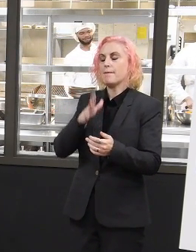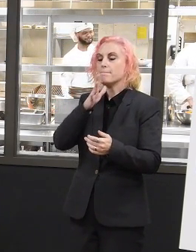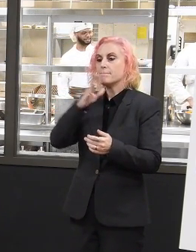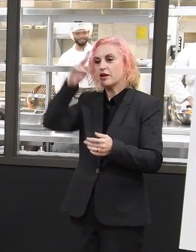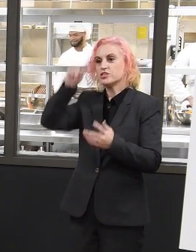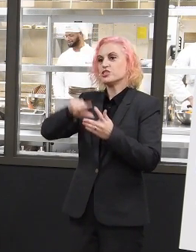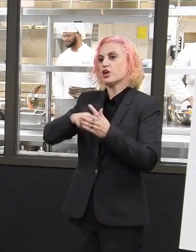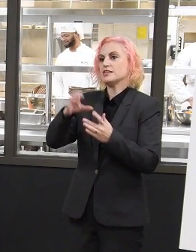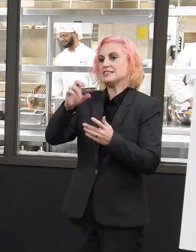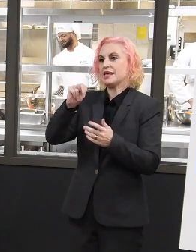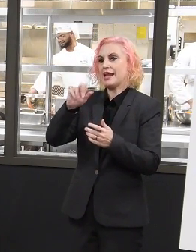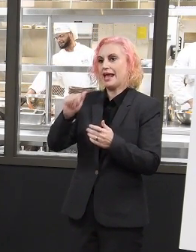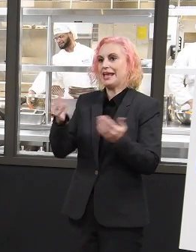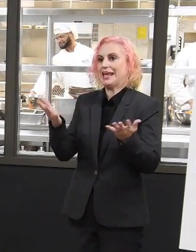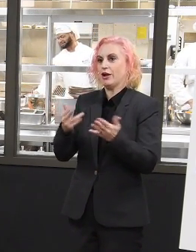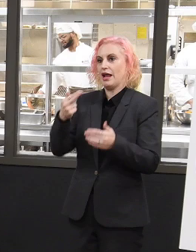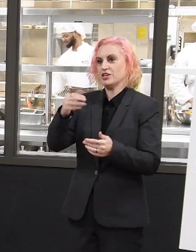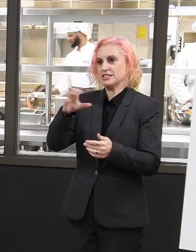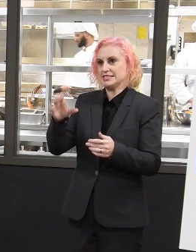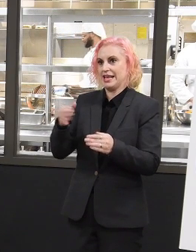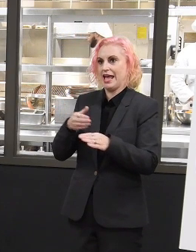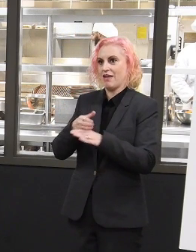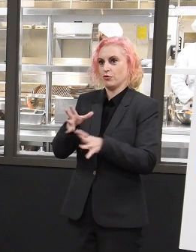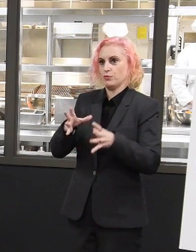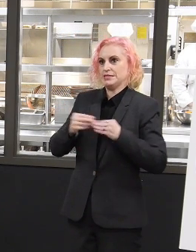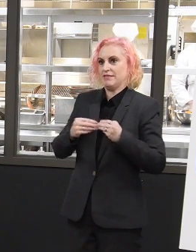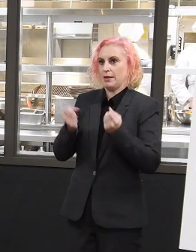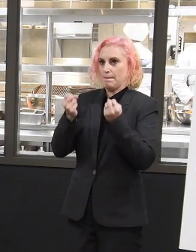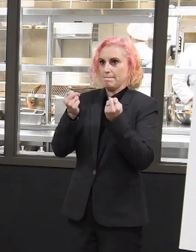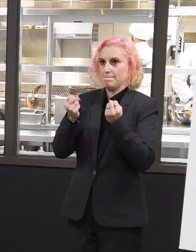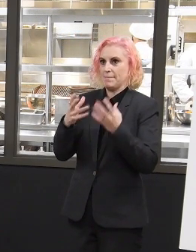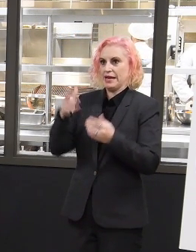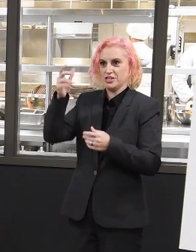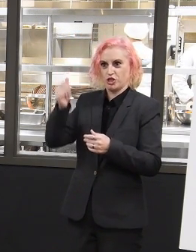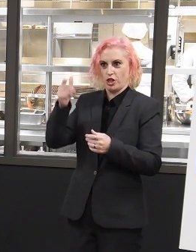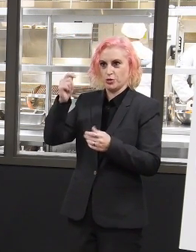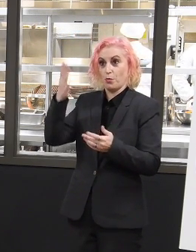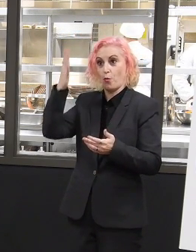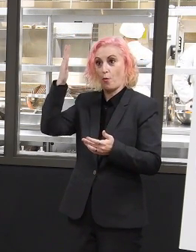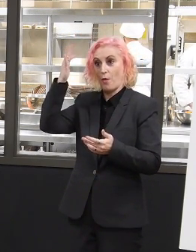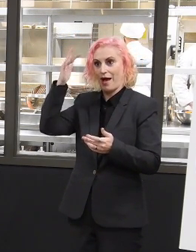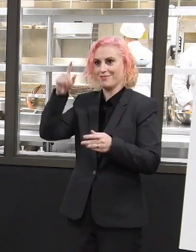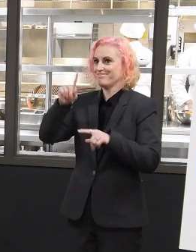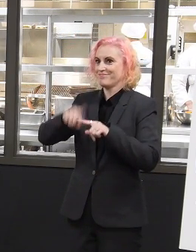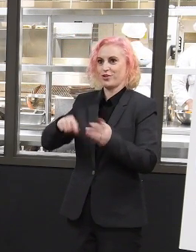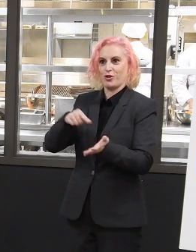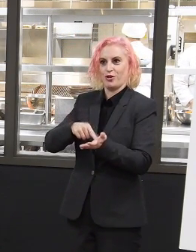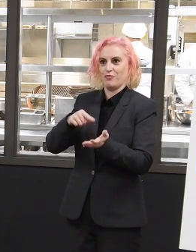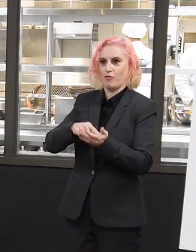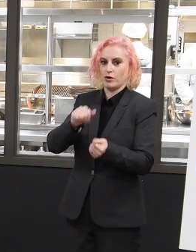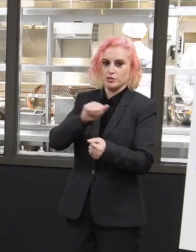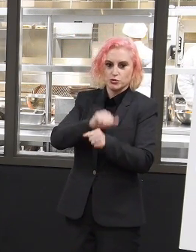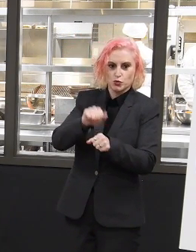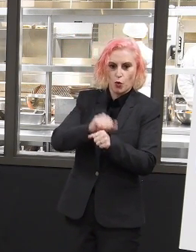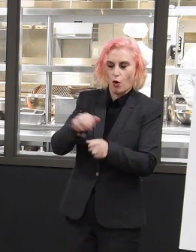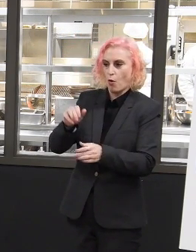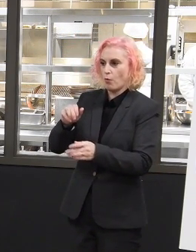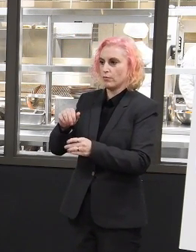CNA here at HCC after receiving numerous scholarships because they couldn't afford to go to school and go to work at the same